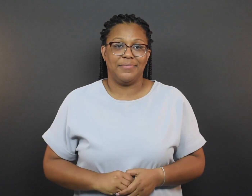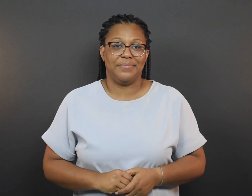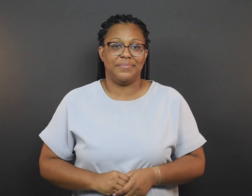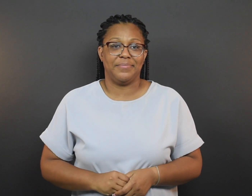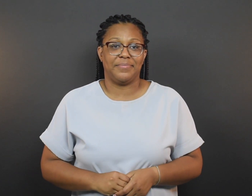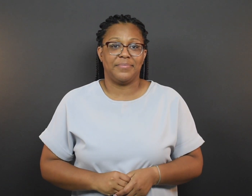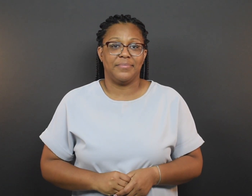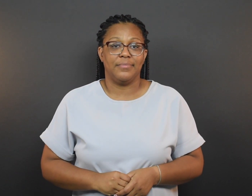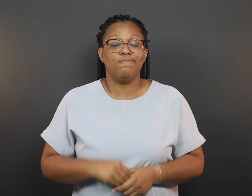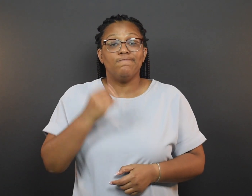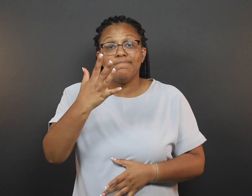comeback.